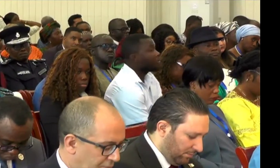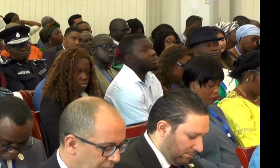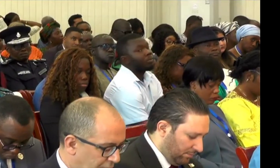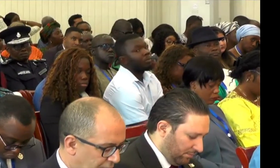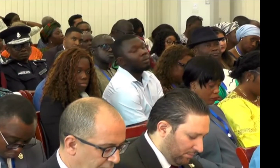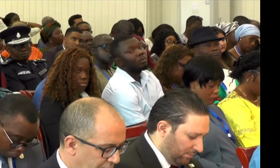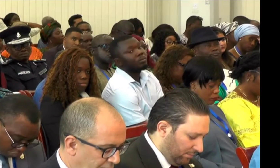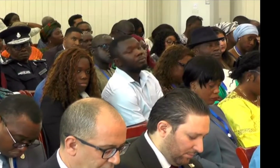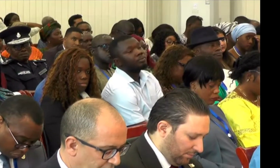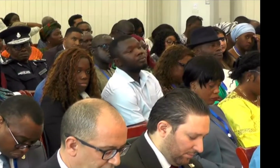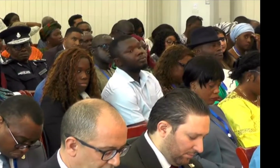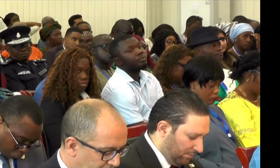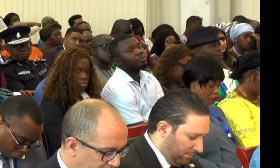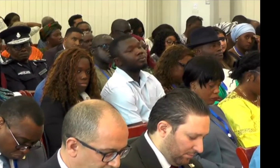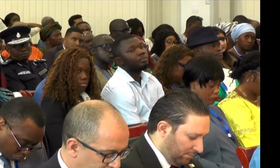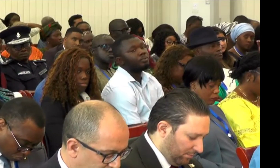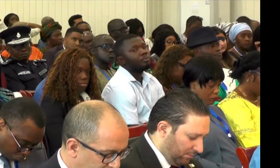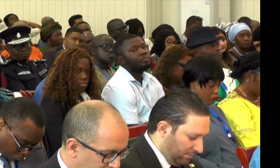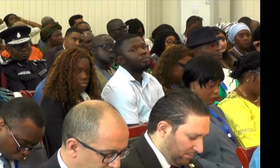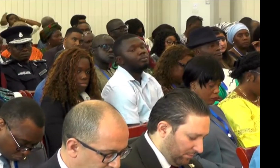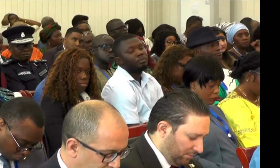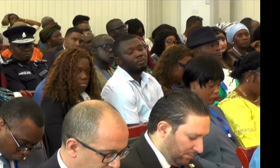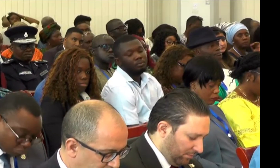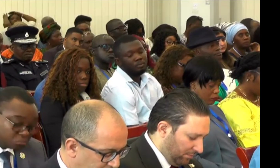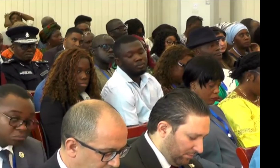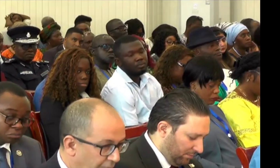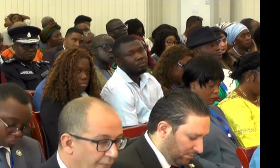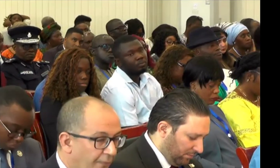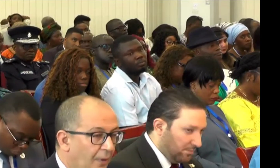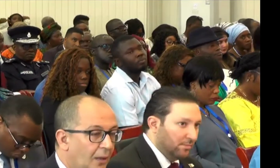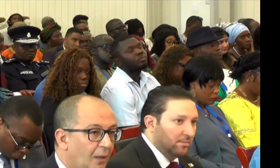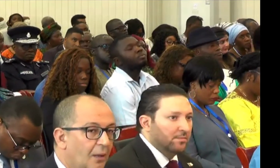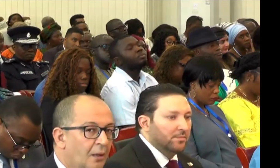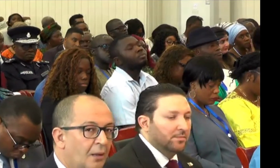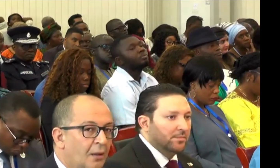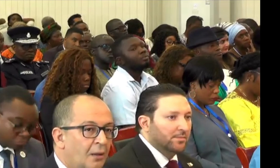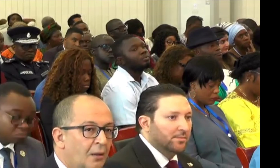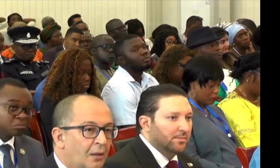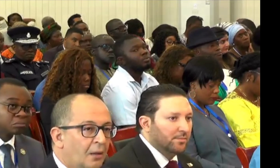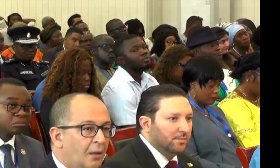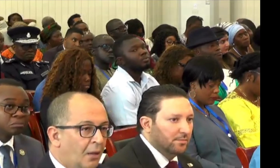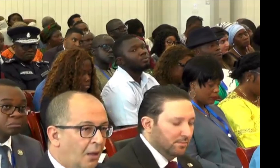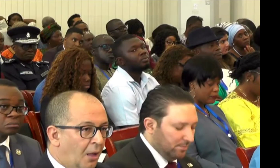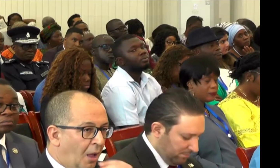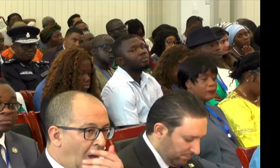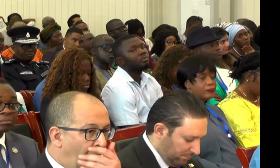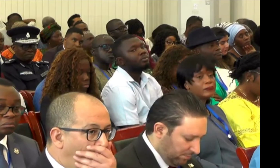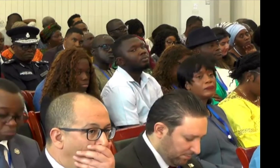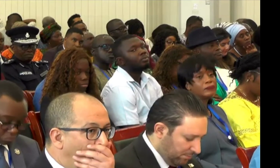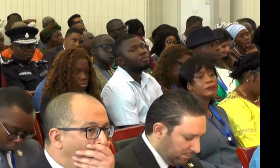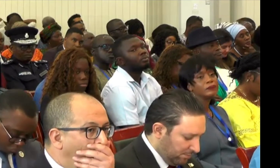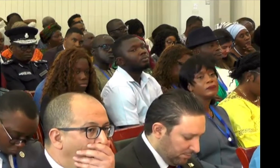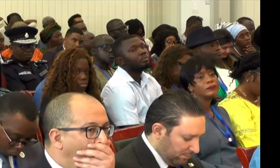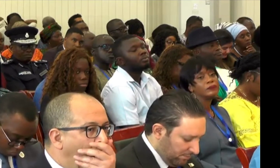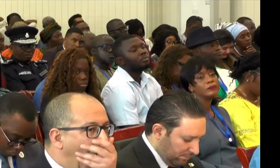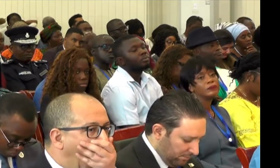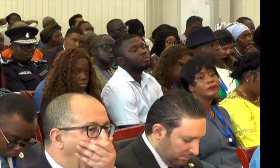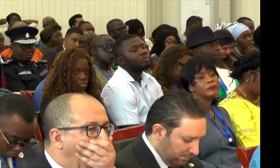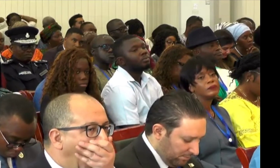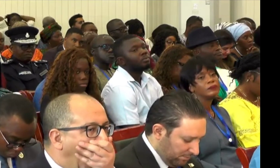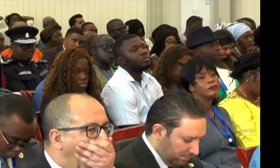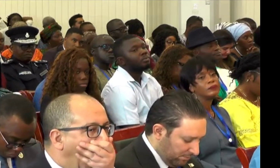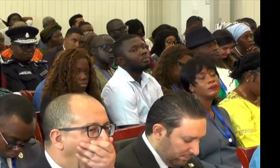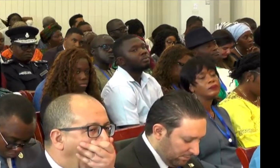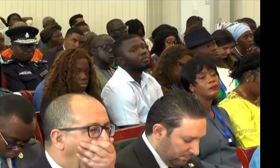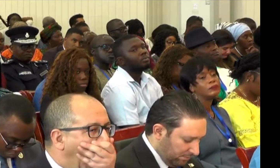He would also be organizing in the coming weeks an interactive dialogue at the